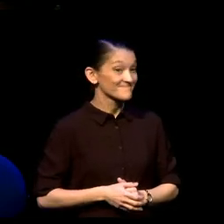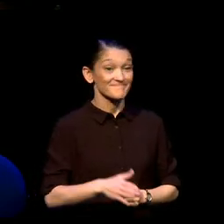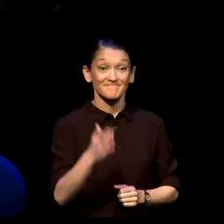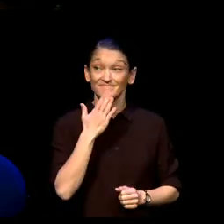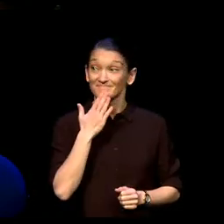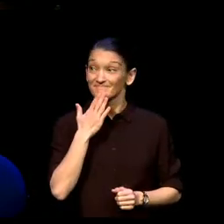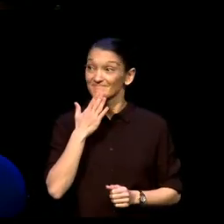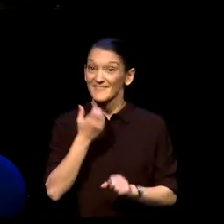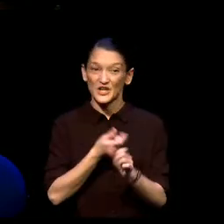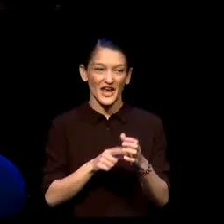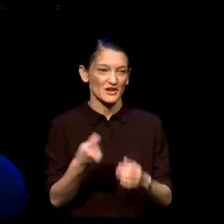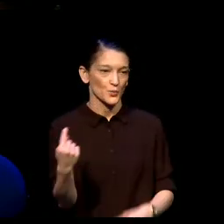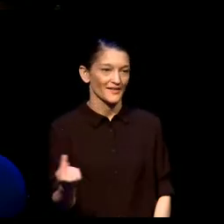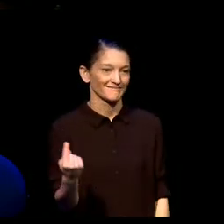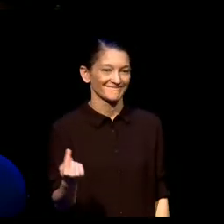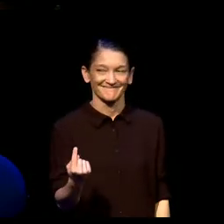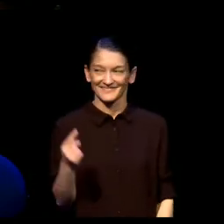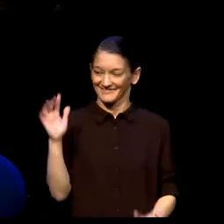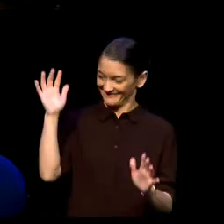Thank you, Gary.